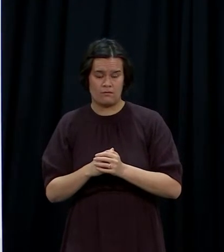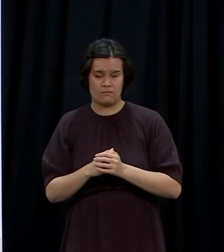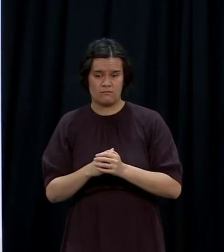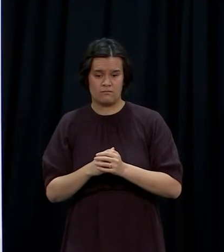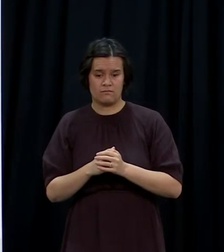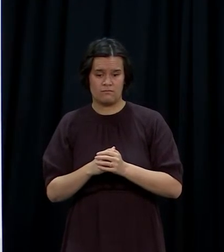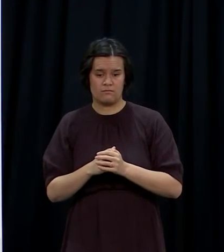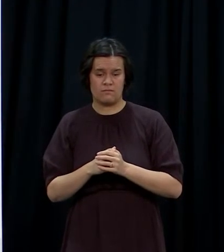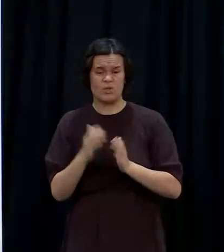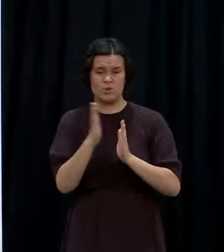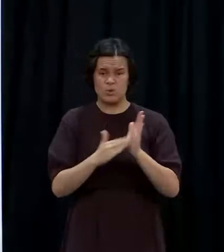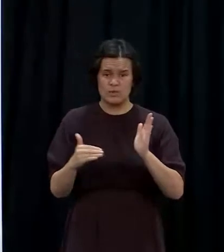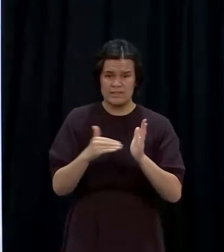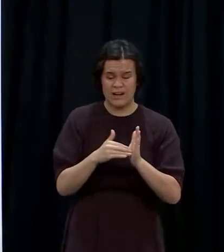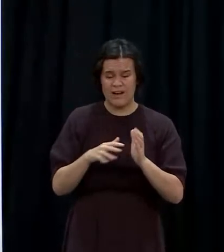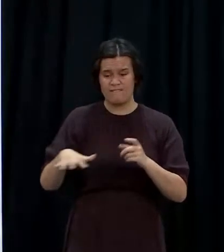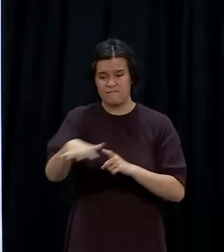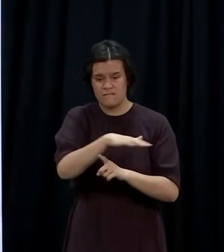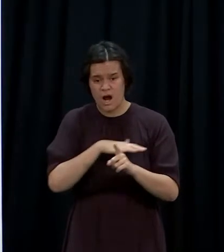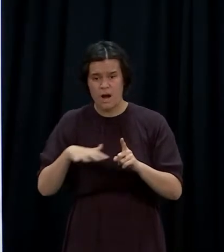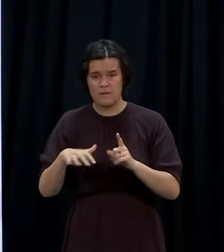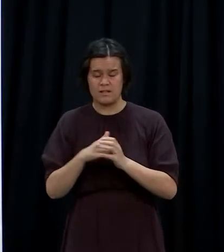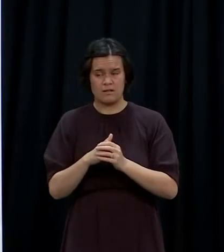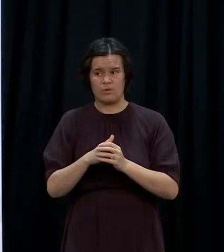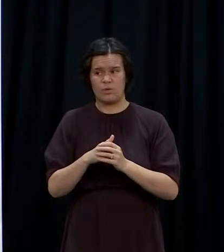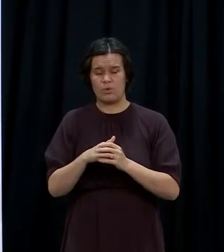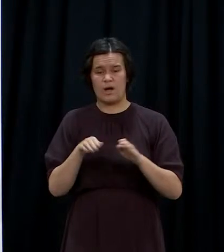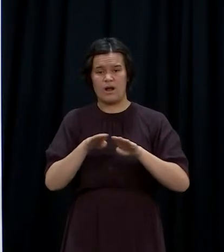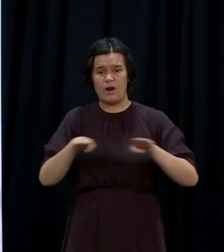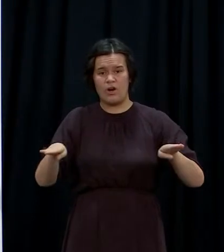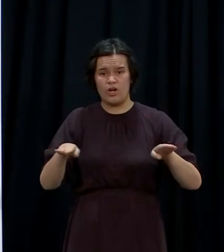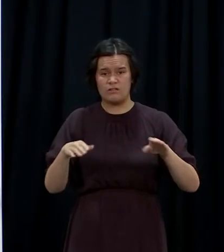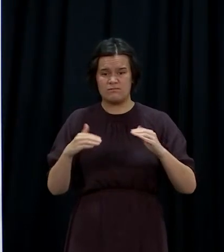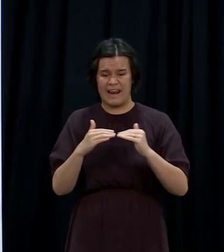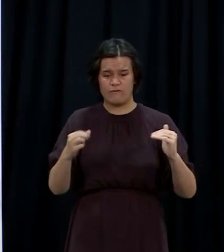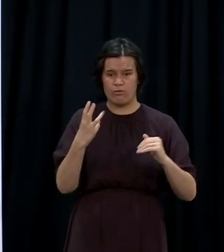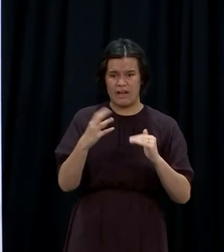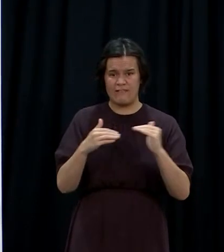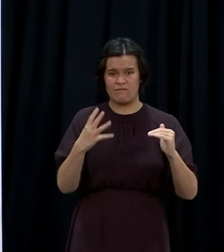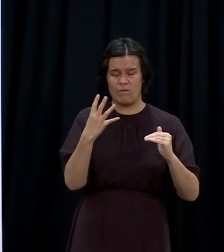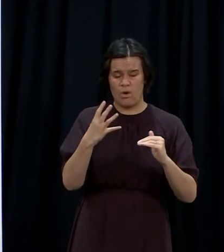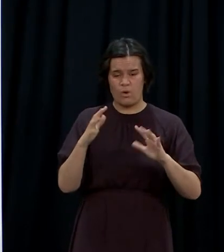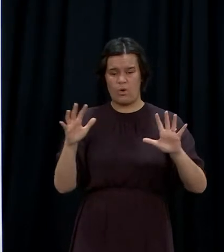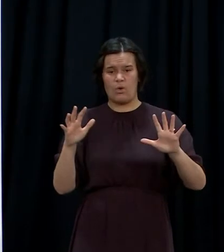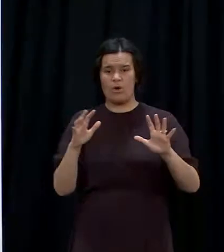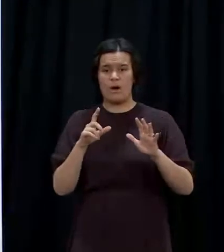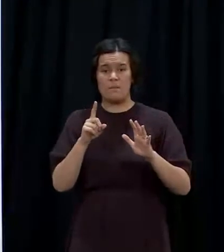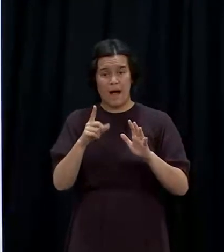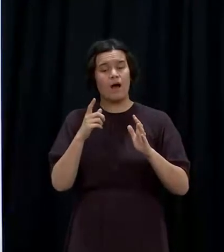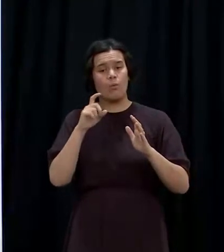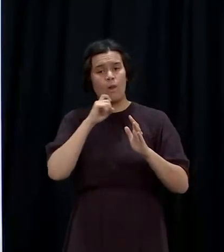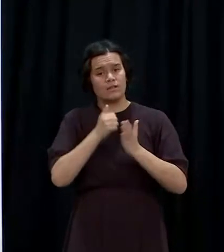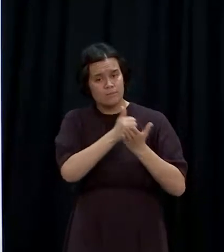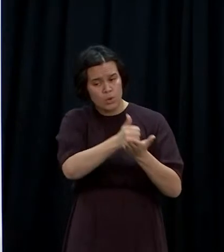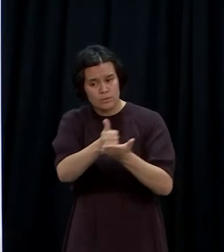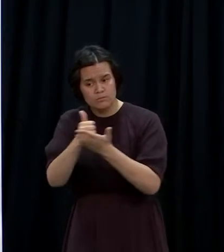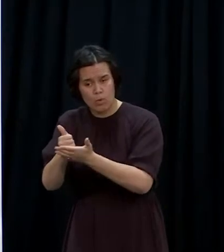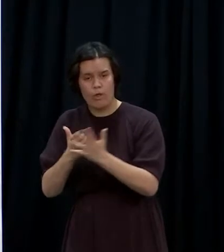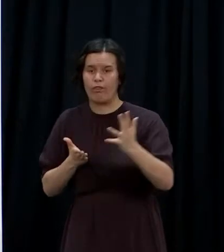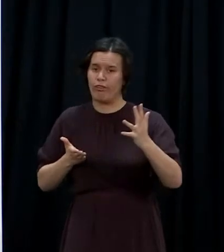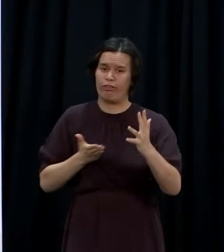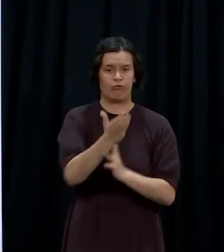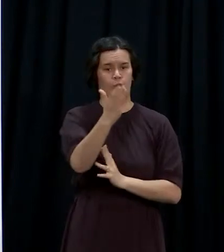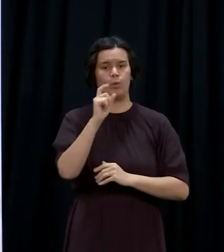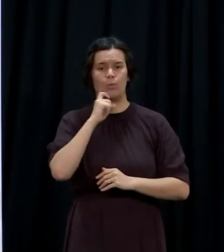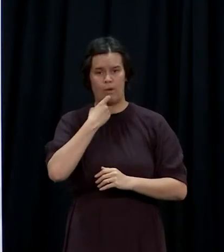all its variants challenge us and obstruct our way of life, but the government is going to keep supporting New Zealanders to get through this together. I'll just